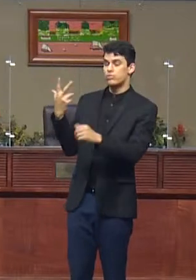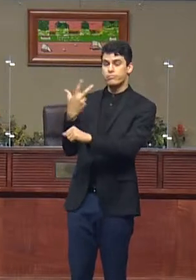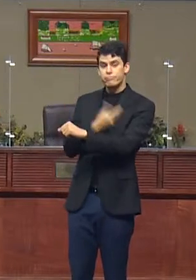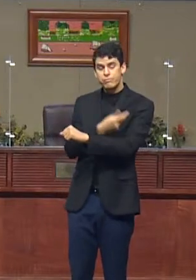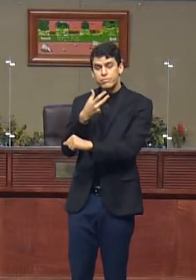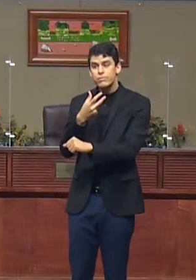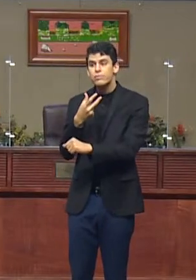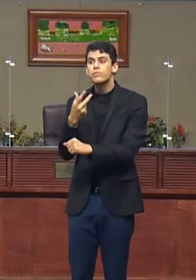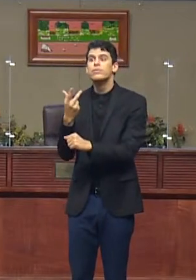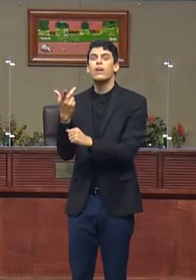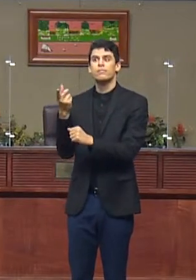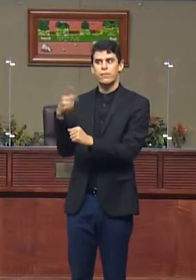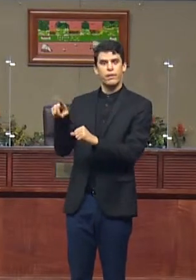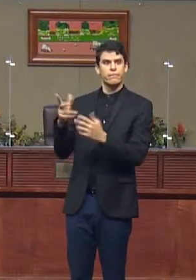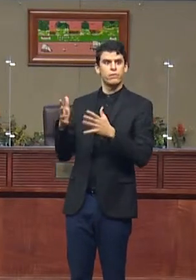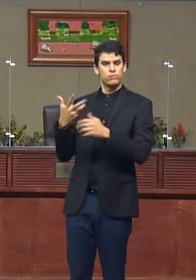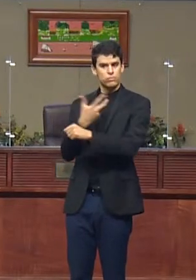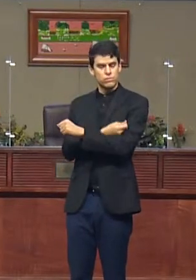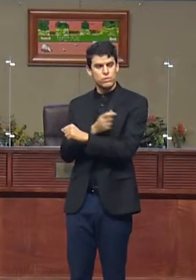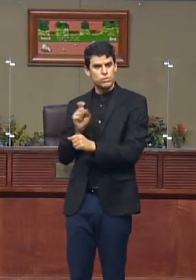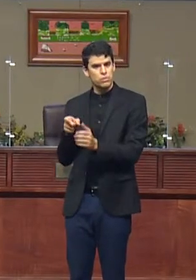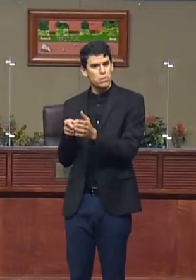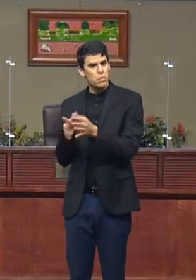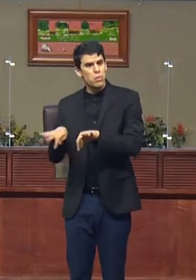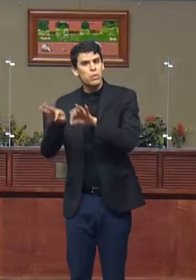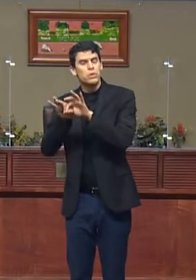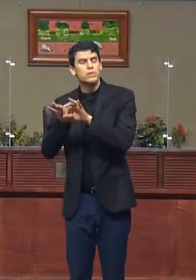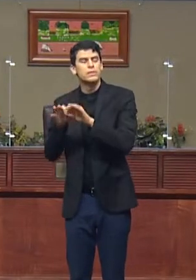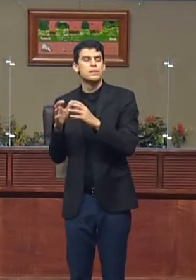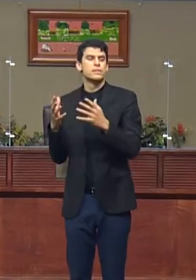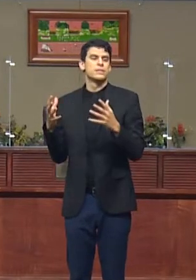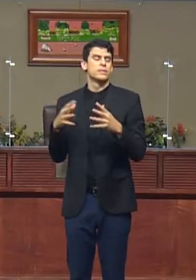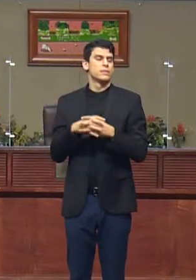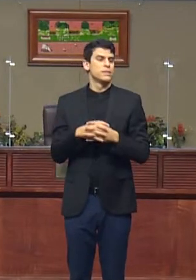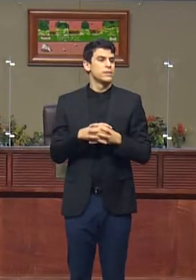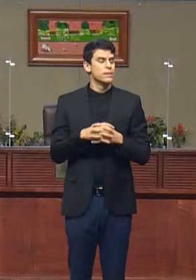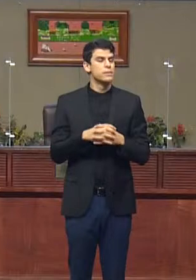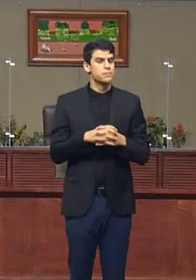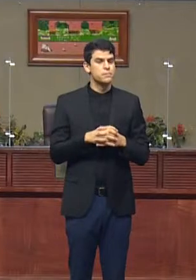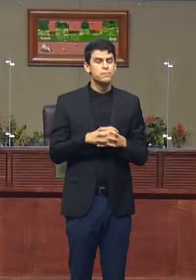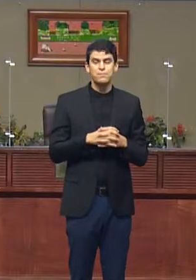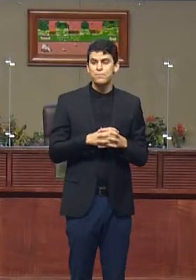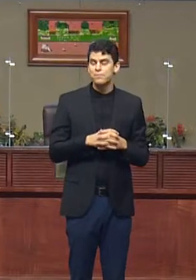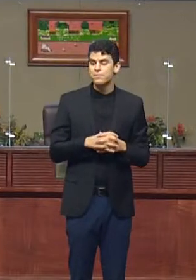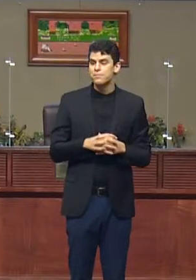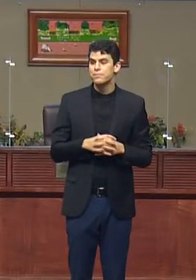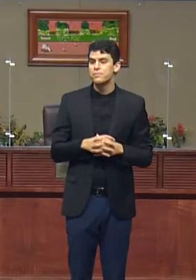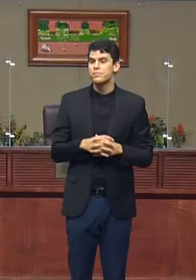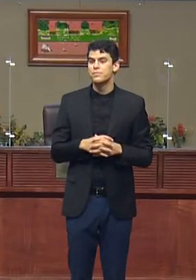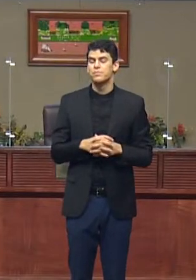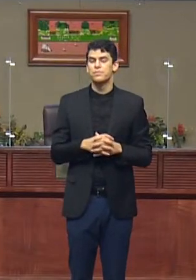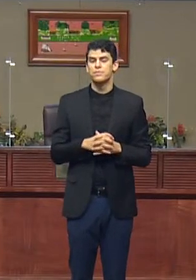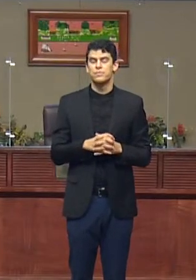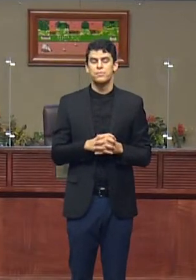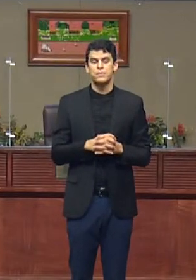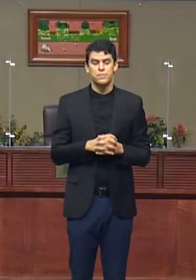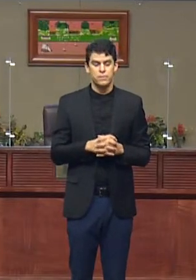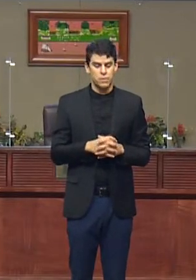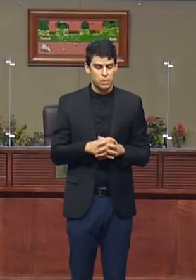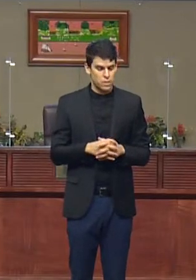ultimately they get vaccinated, and really because what we're seeing with, I'm going to